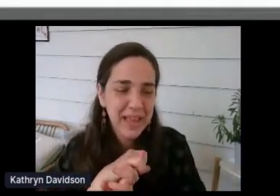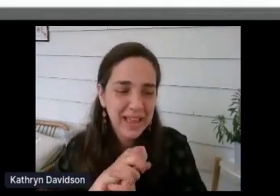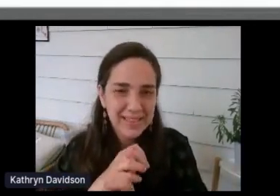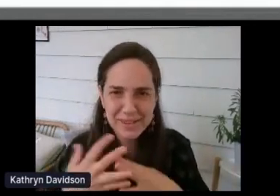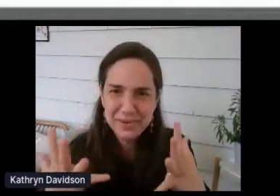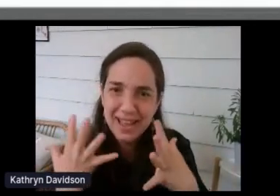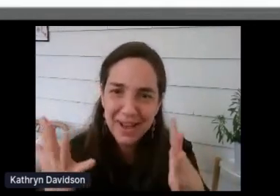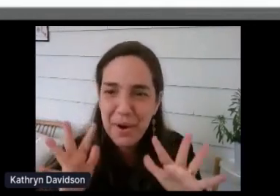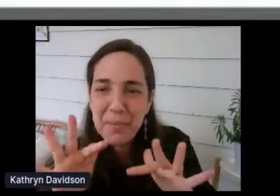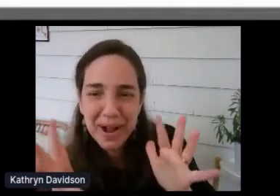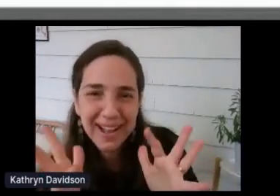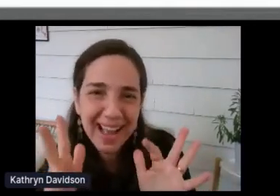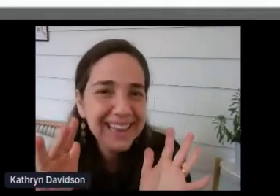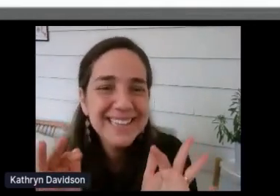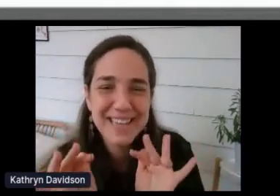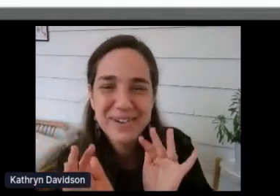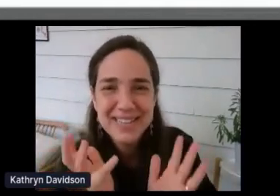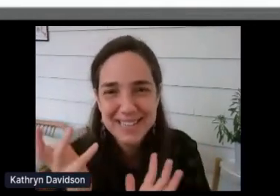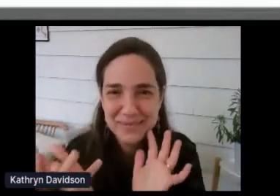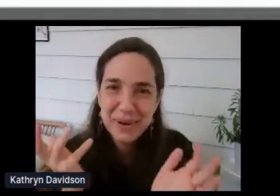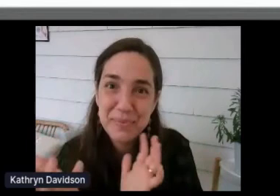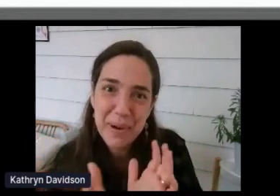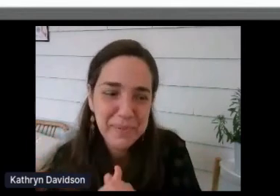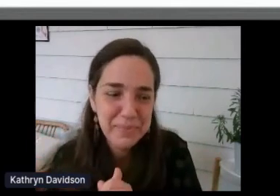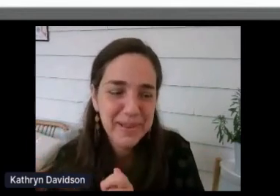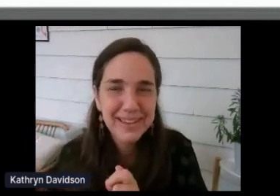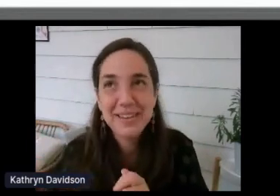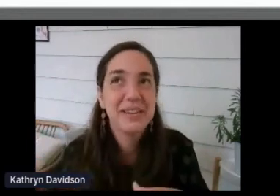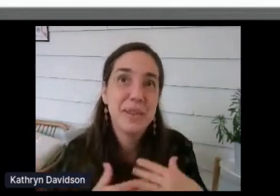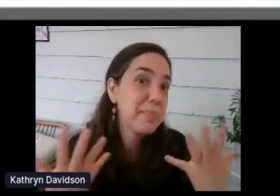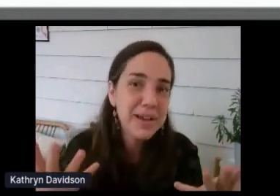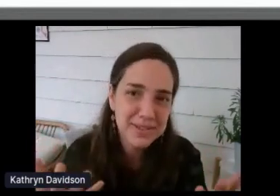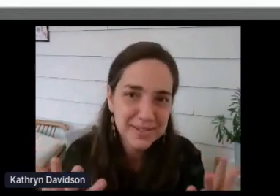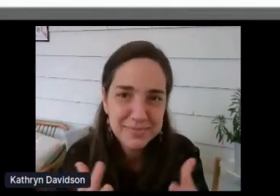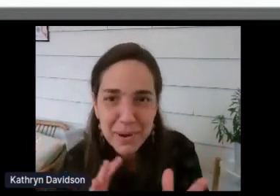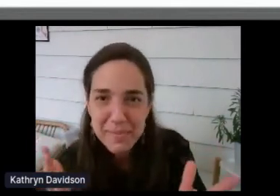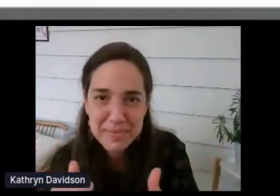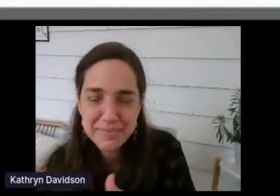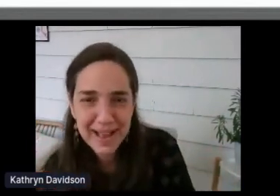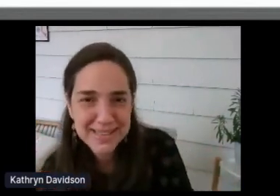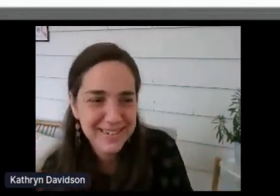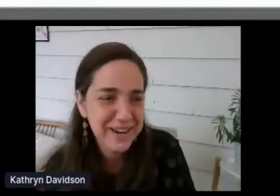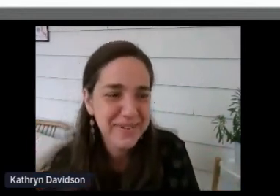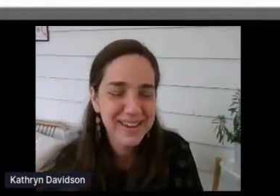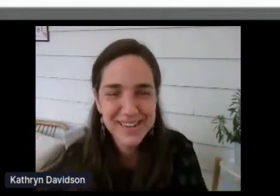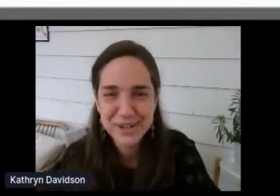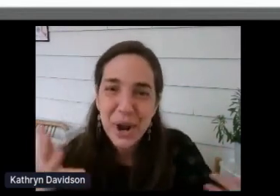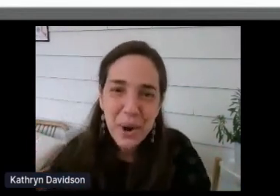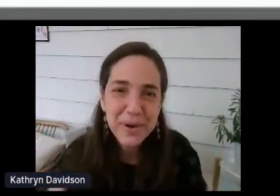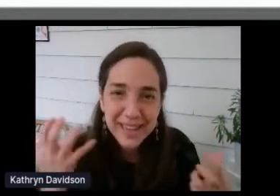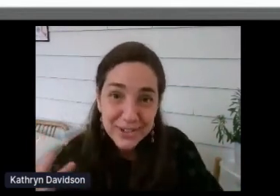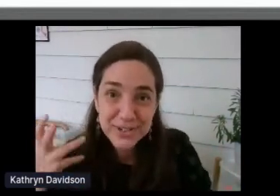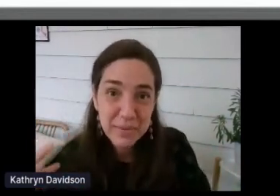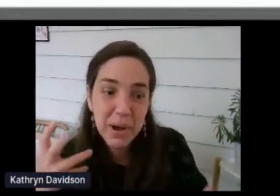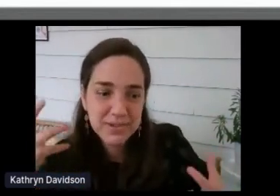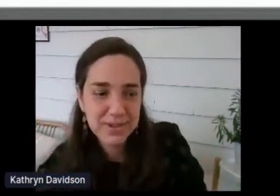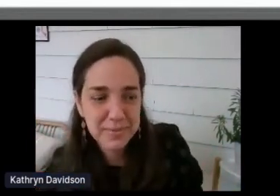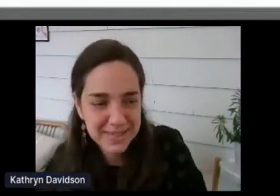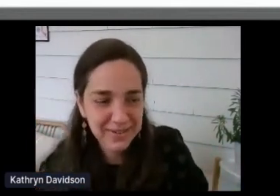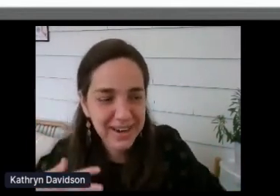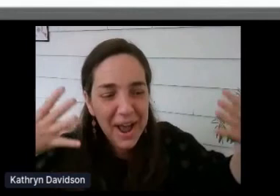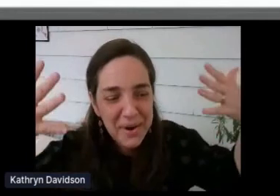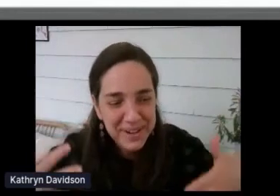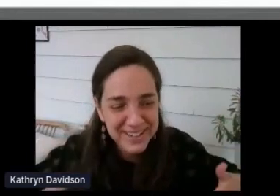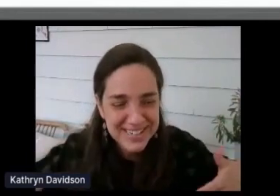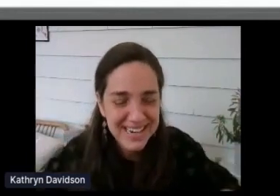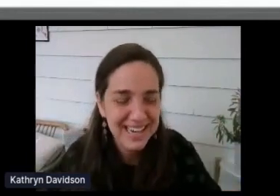I hope at least that you can see where the problem has a negative connotation, where the interesting puzzle comes